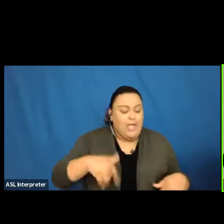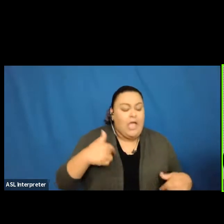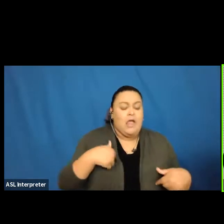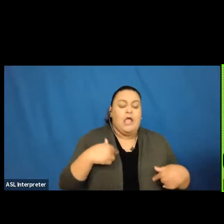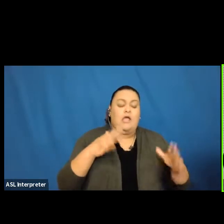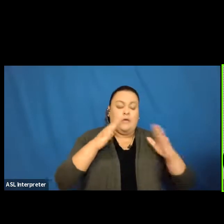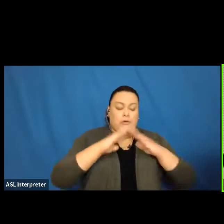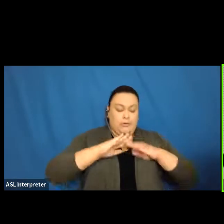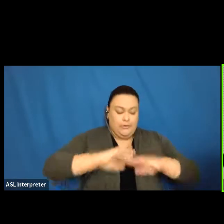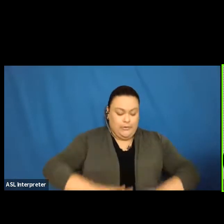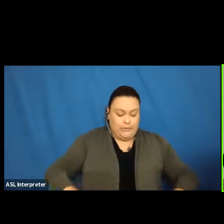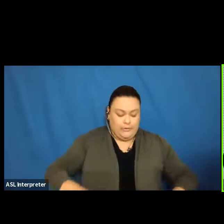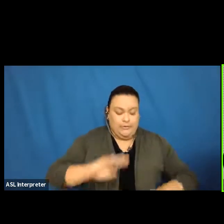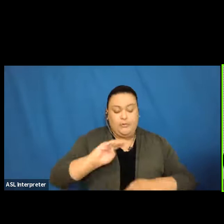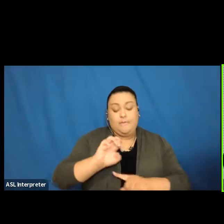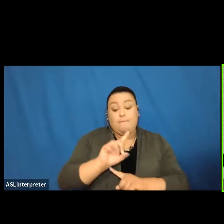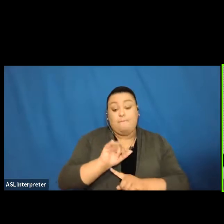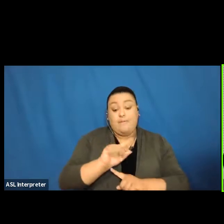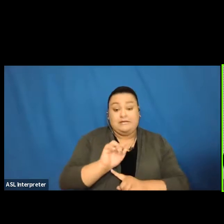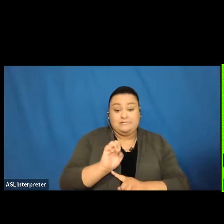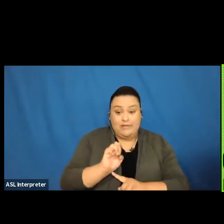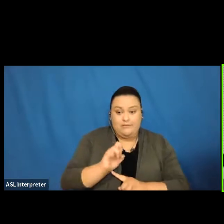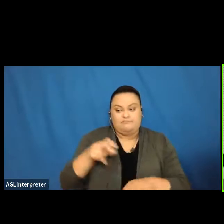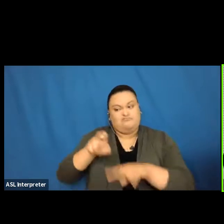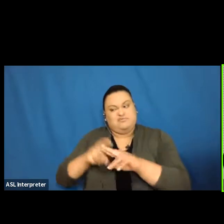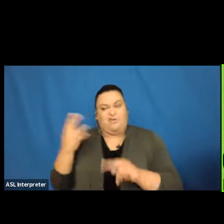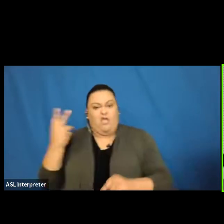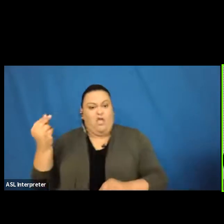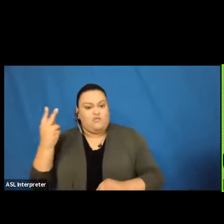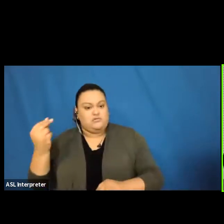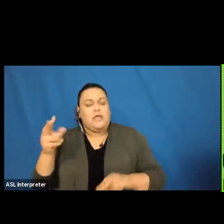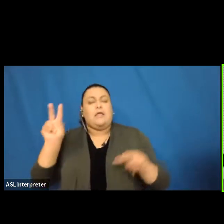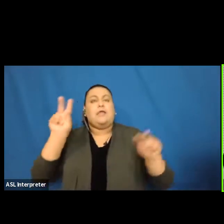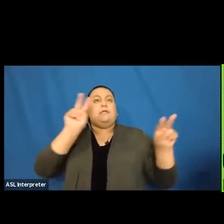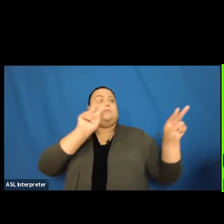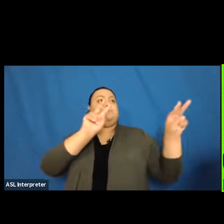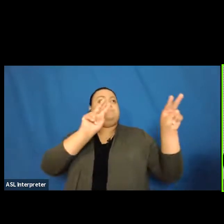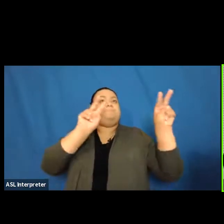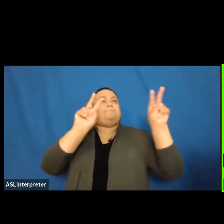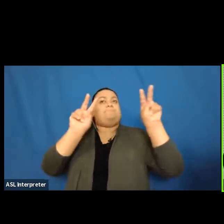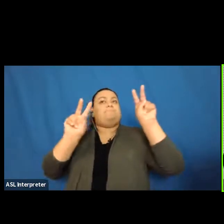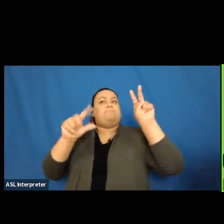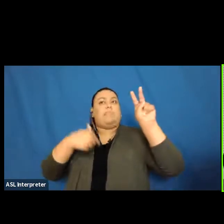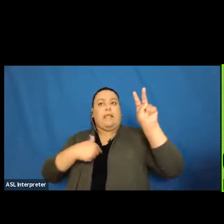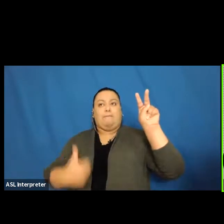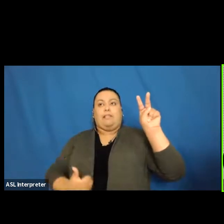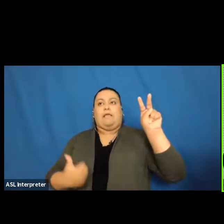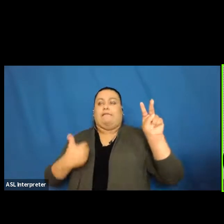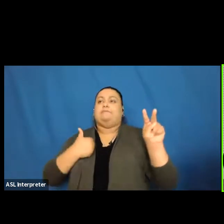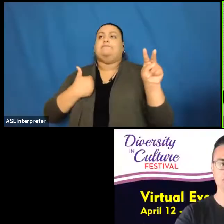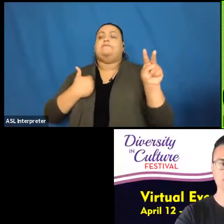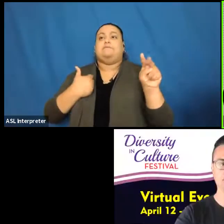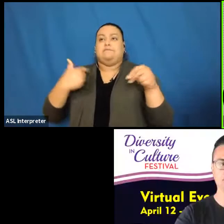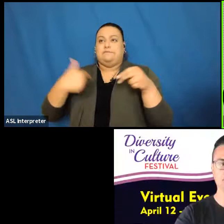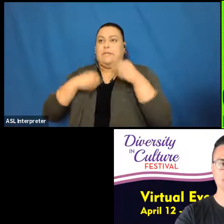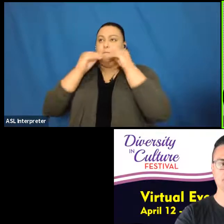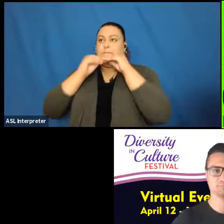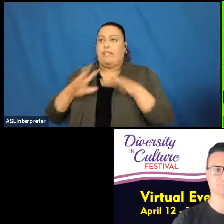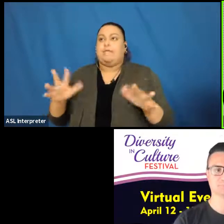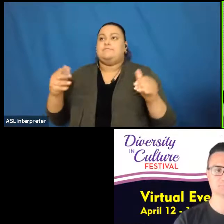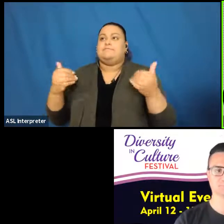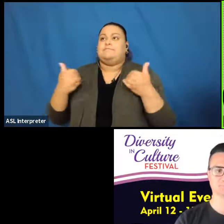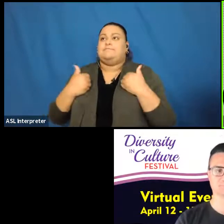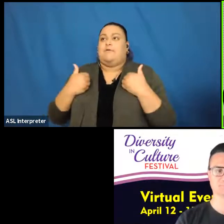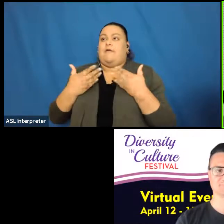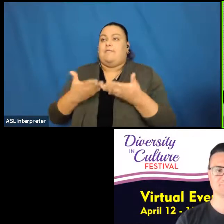patio and look out there and say, man, I'm alive. I'm blessed to have this, That shit's going on